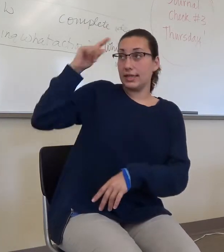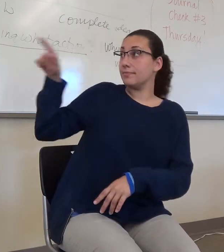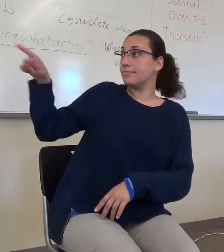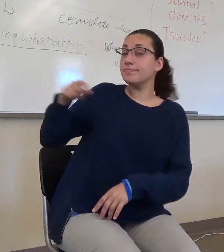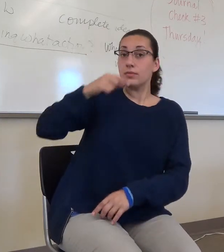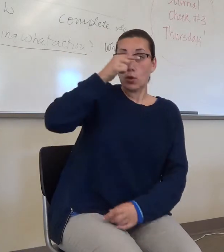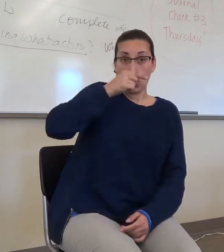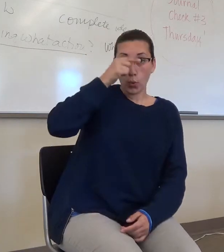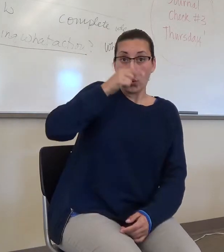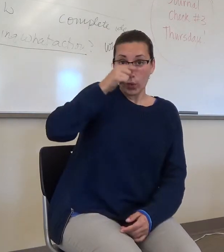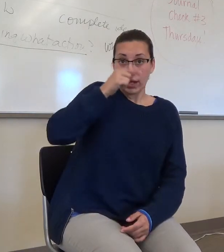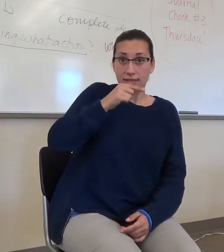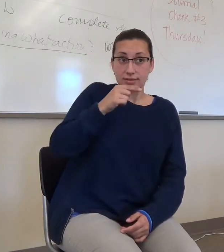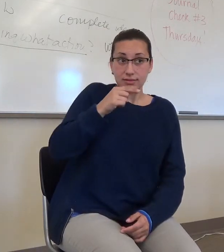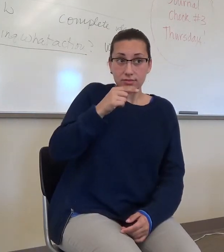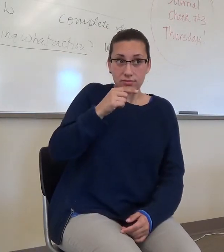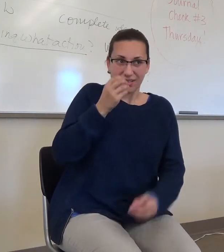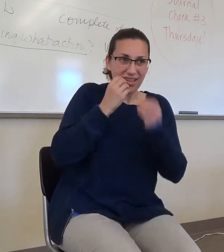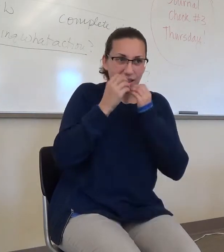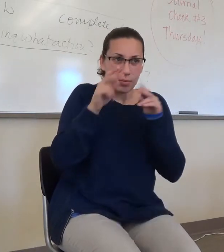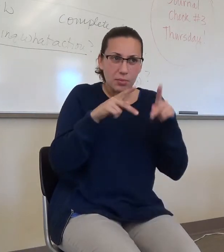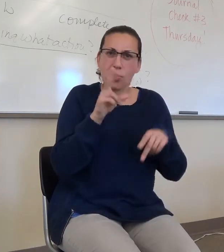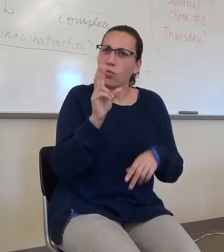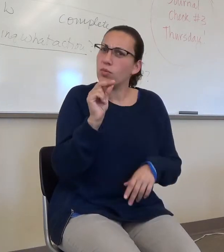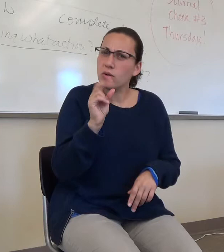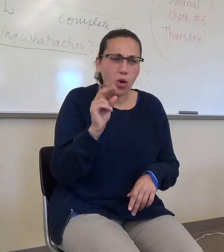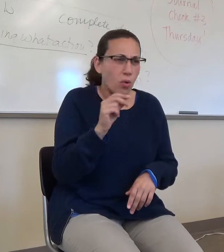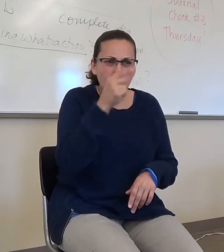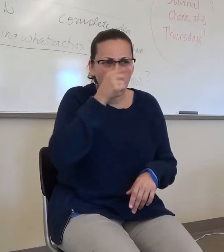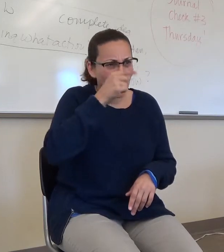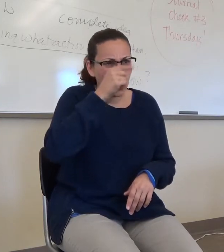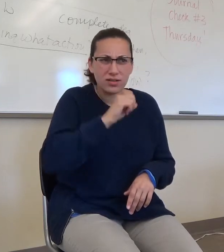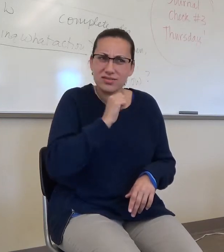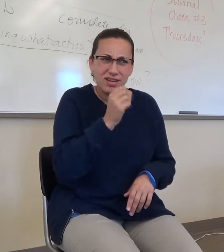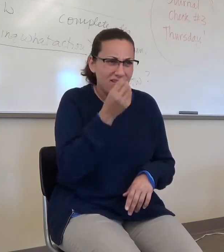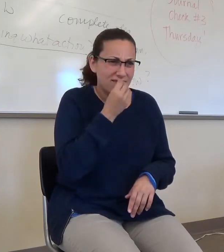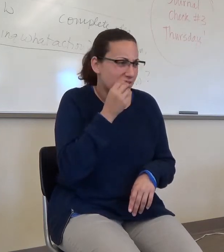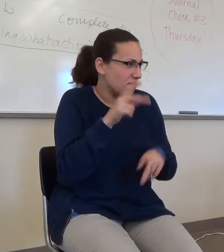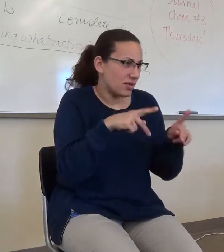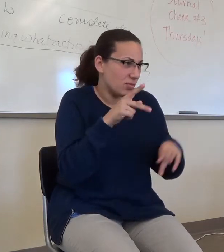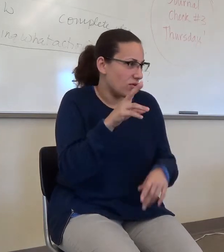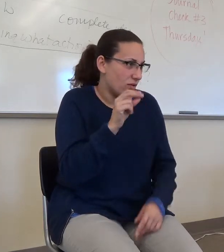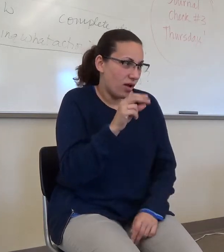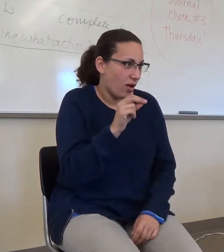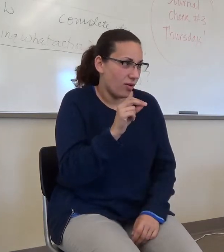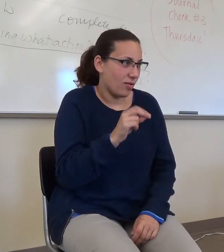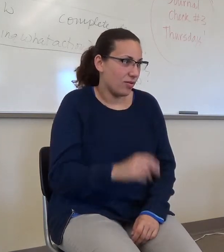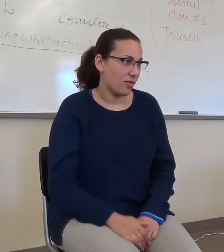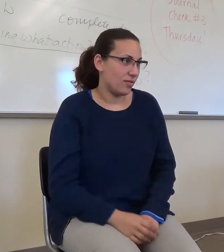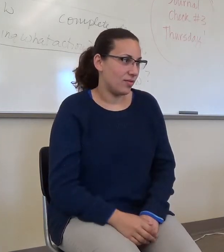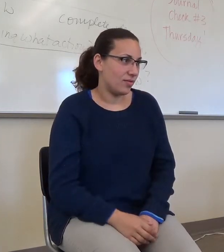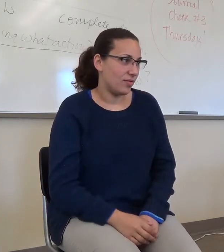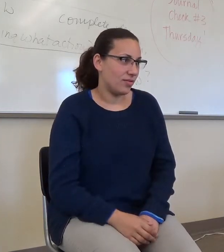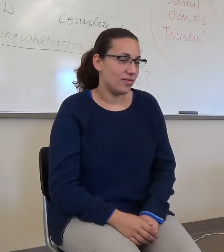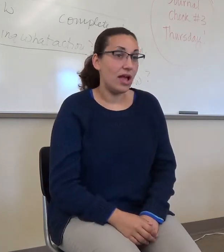Greeks did this. Does it say that the Greeks did this necessarily? No, it just says he was